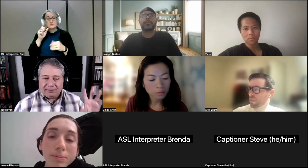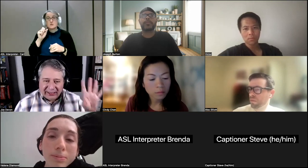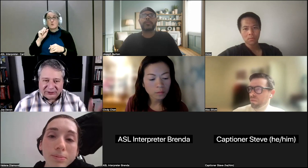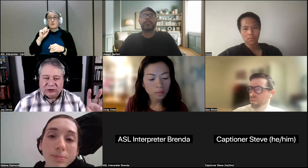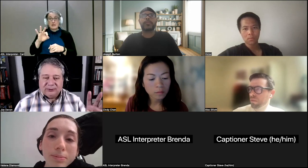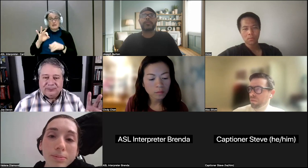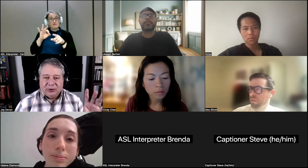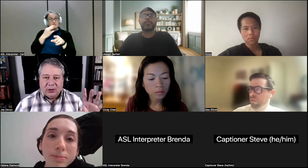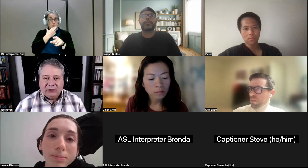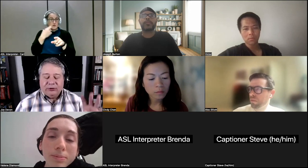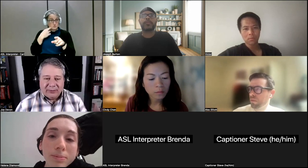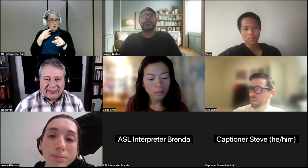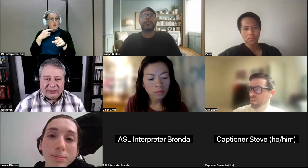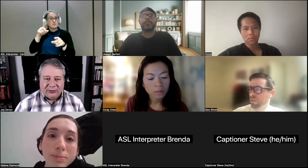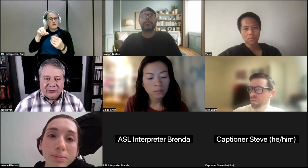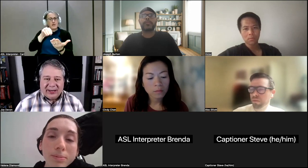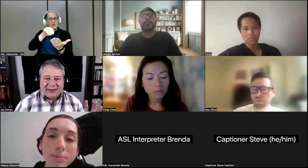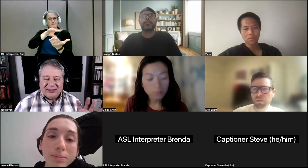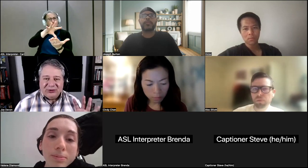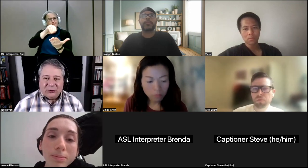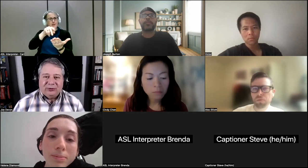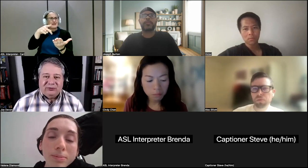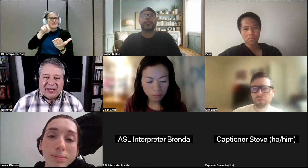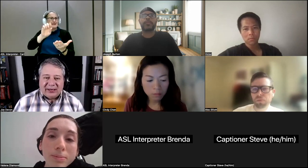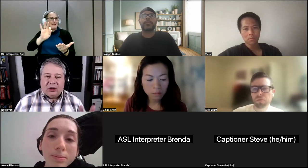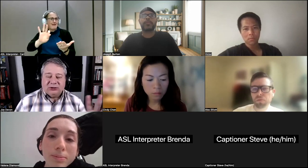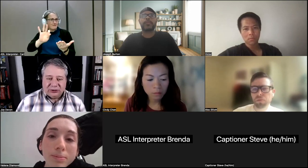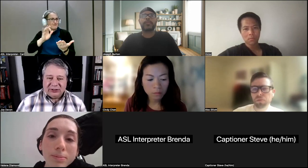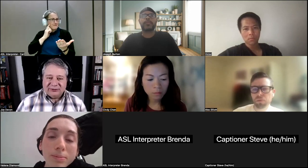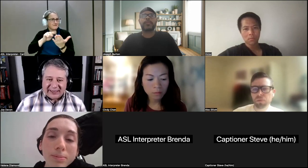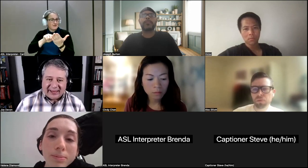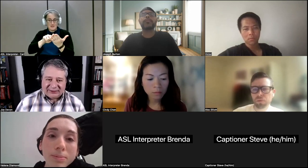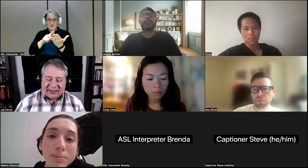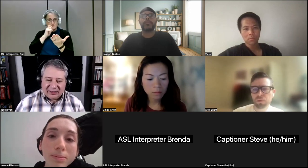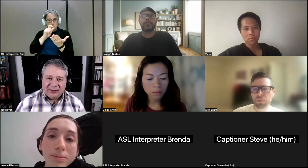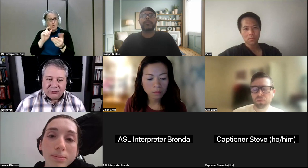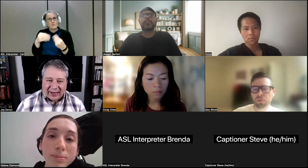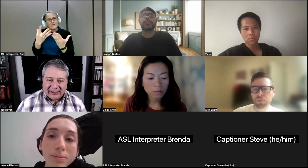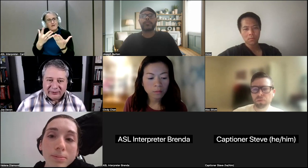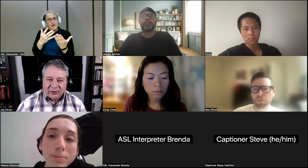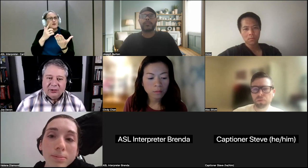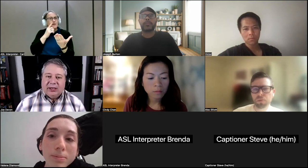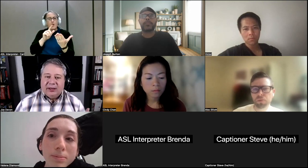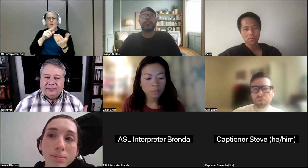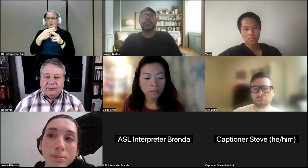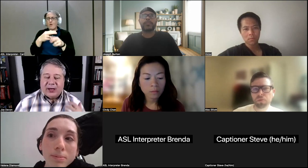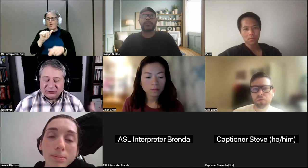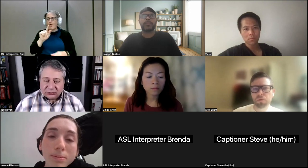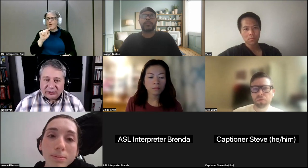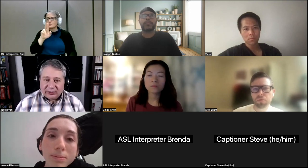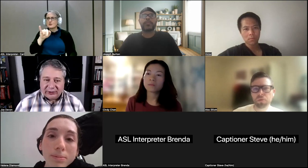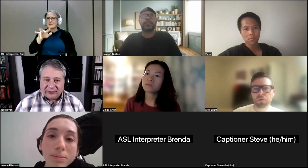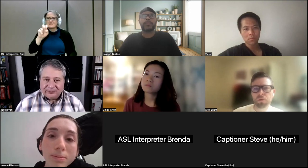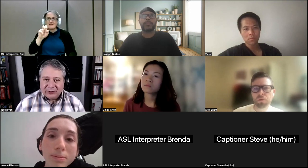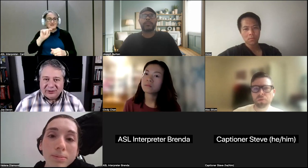take a picture of your menu and then you don't provide alternative text that can be read by a